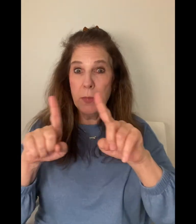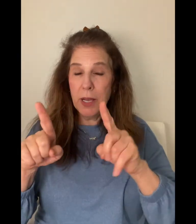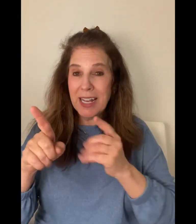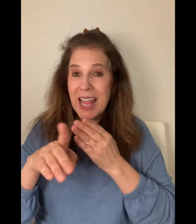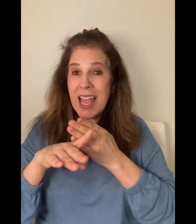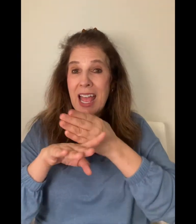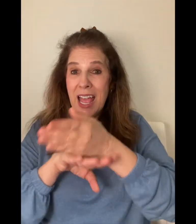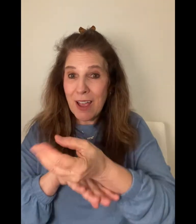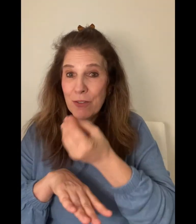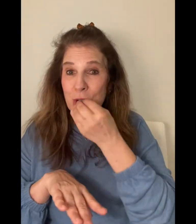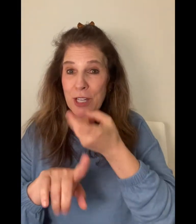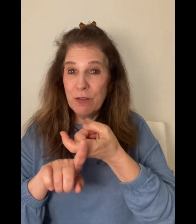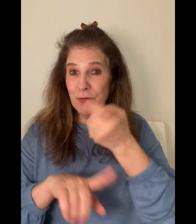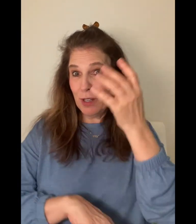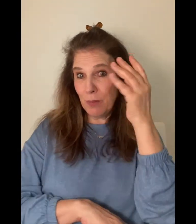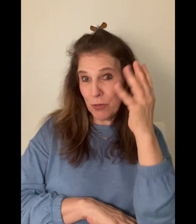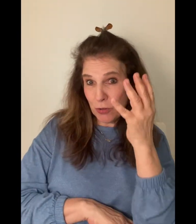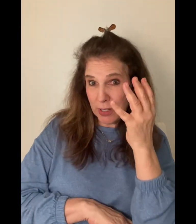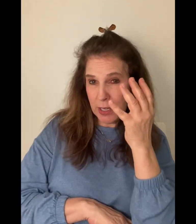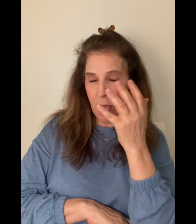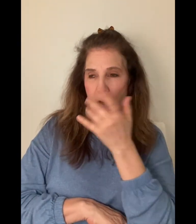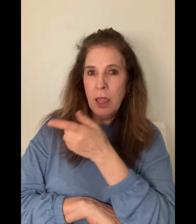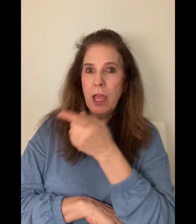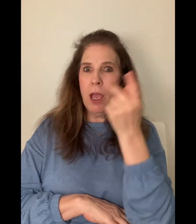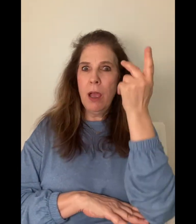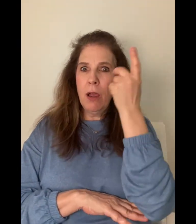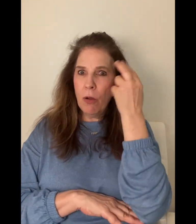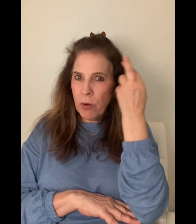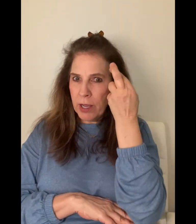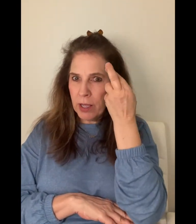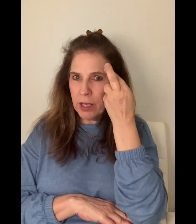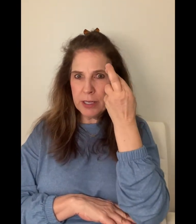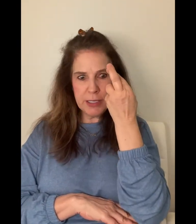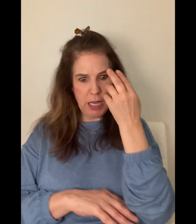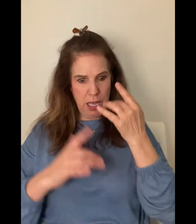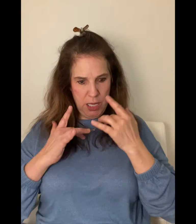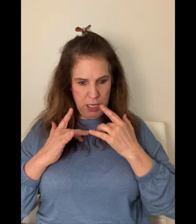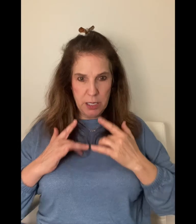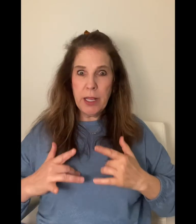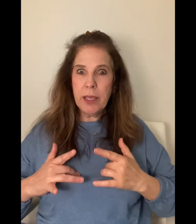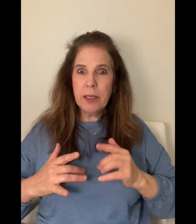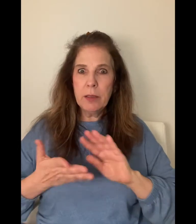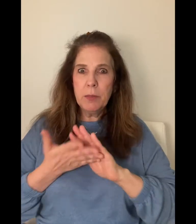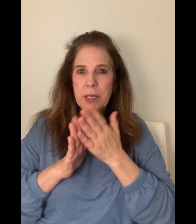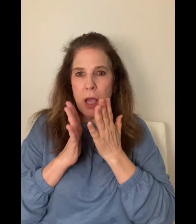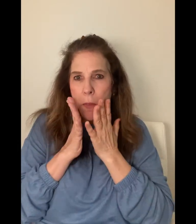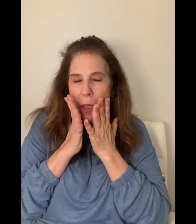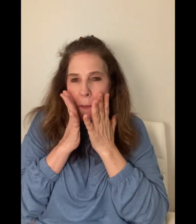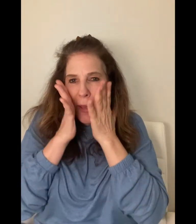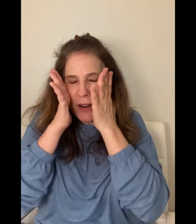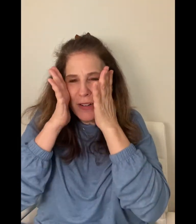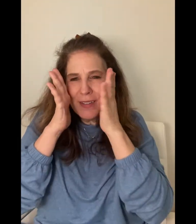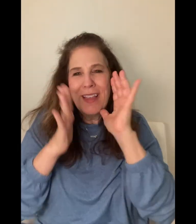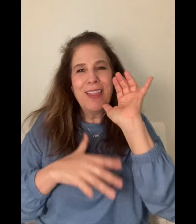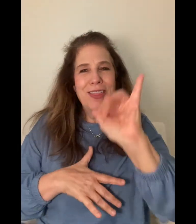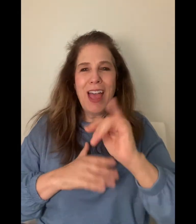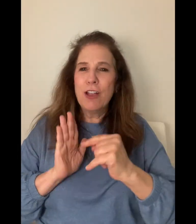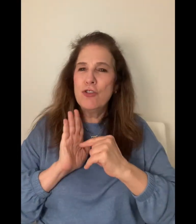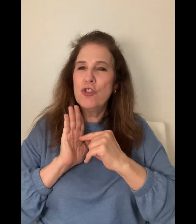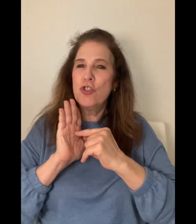basic and very well known, and I like it. So Maimonides says, what's the difference? Before that, they